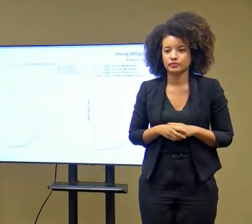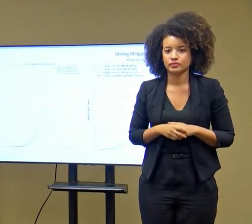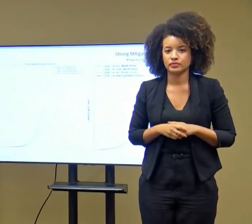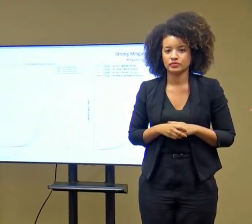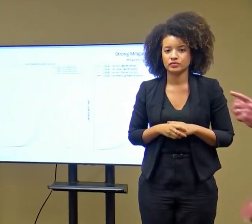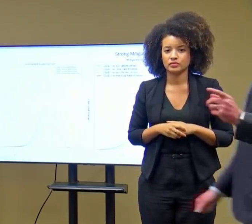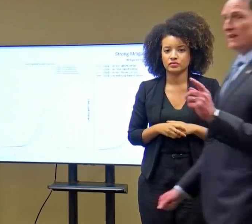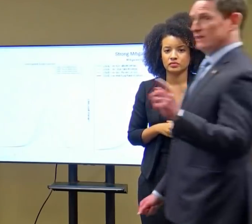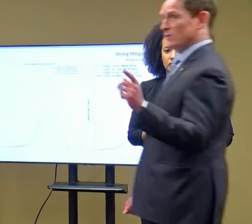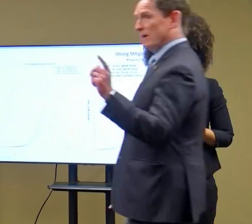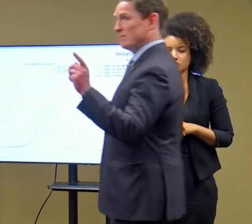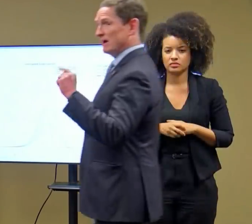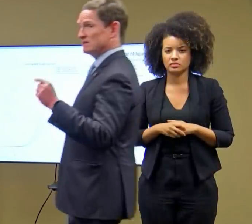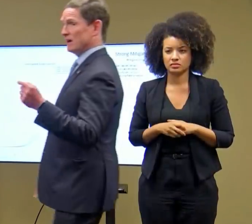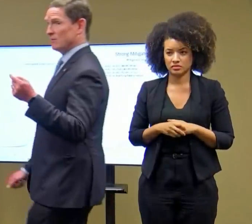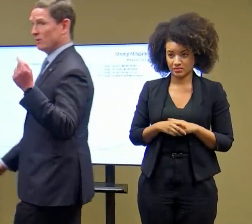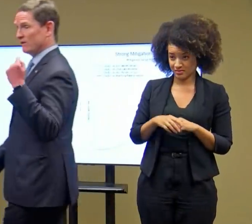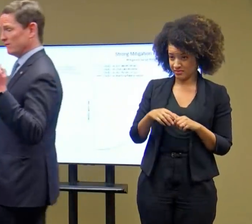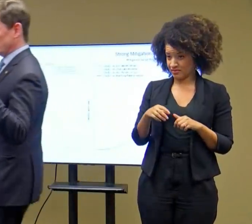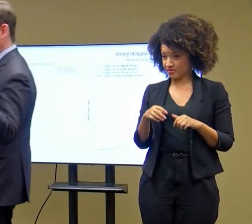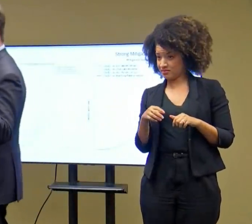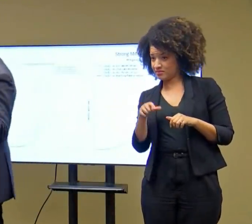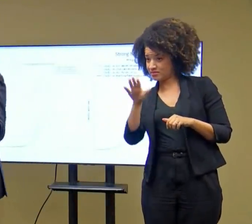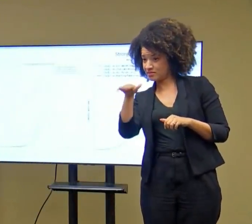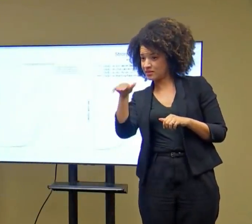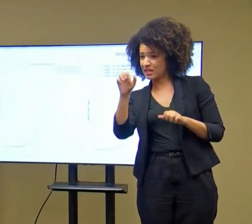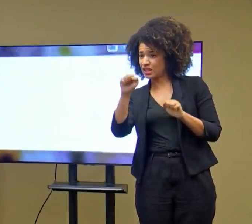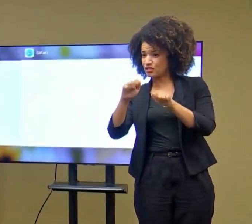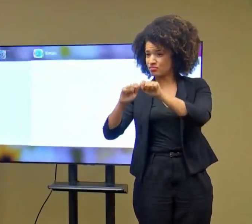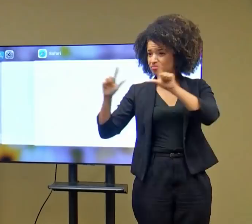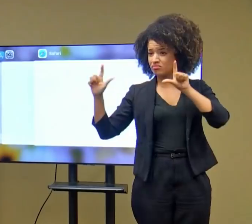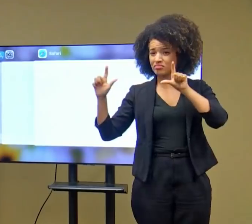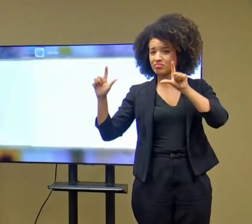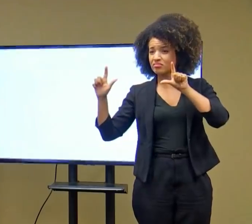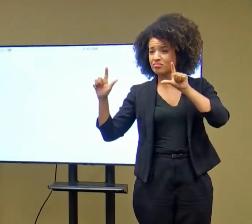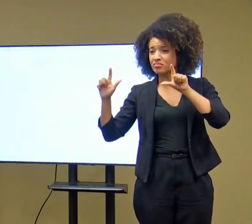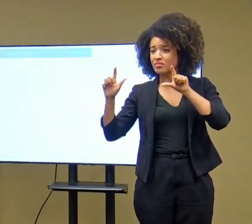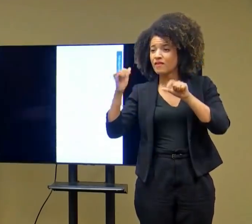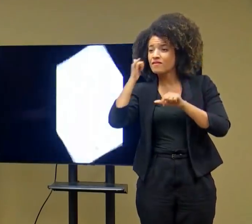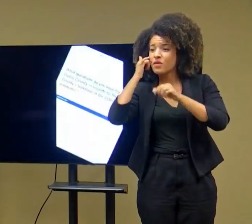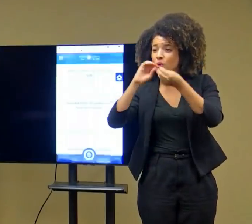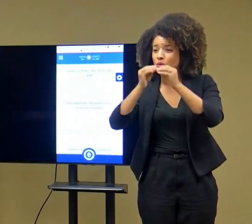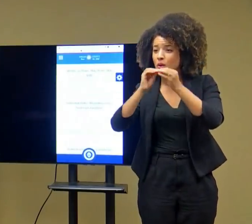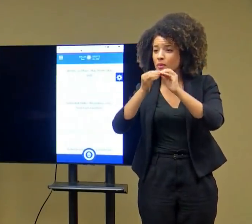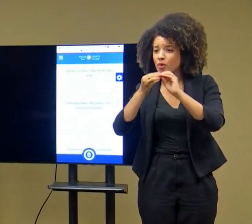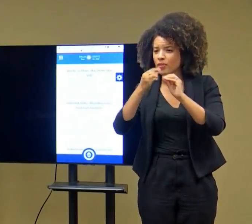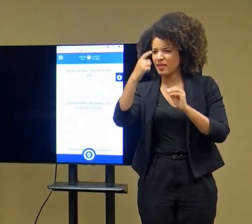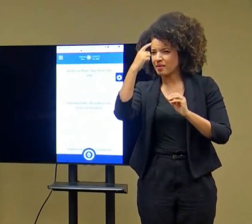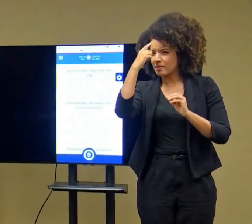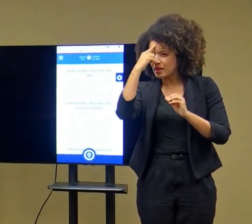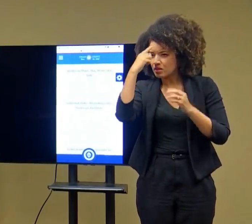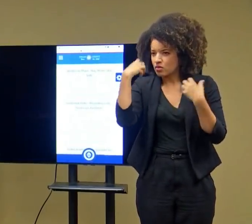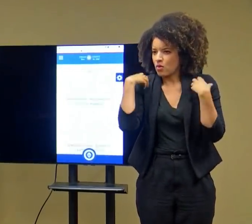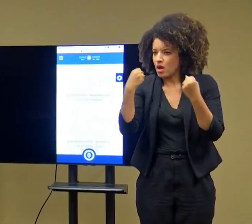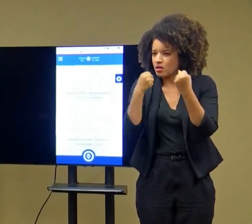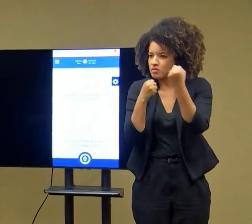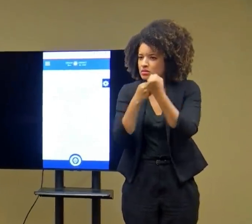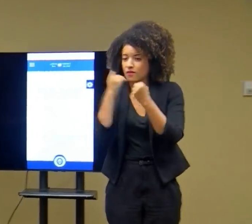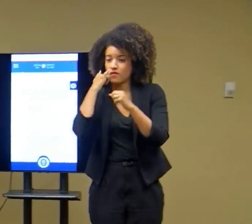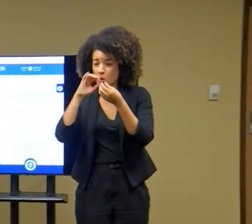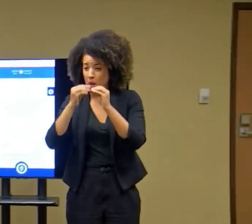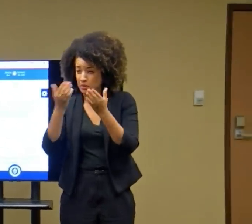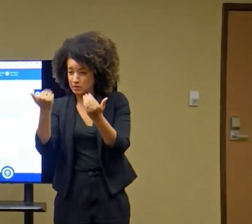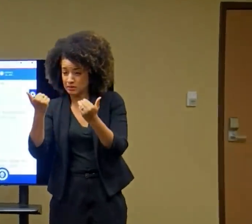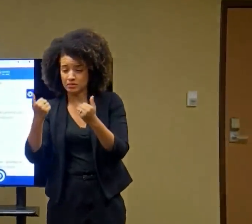can you all see if you can get the web page up with the phone number for these guys, the mental health phone number? Any other